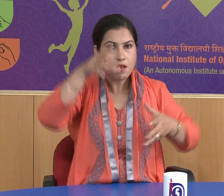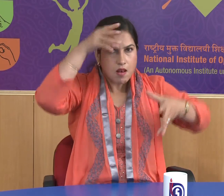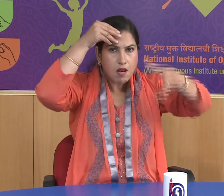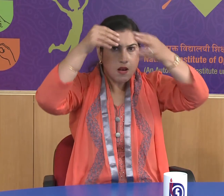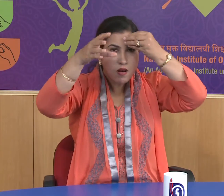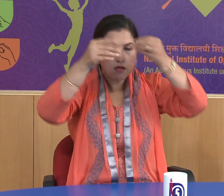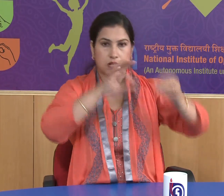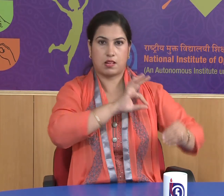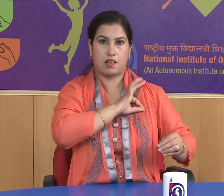watching this video.